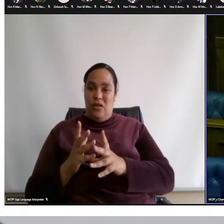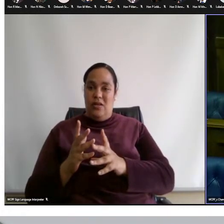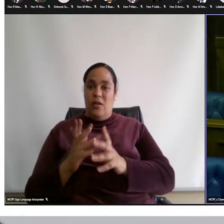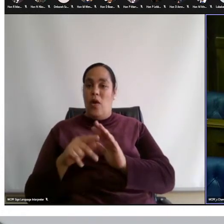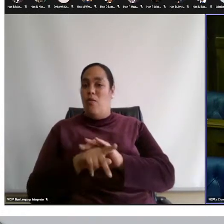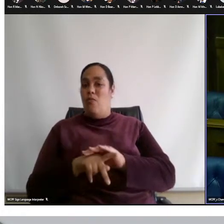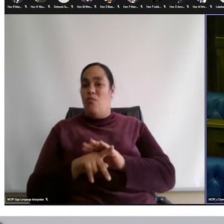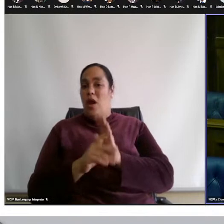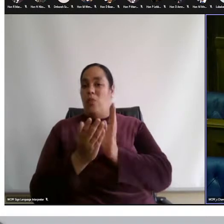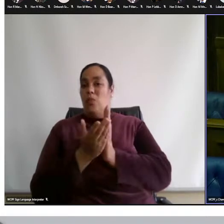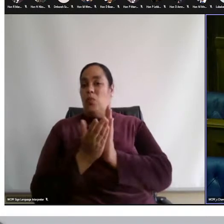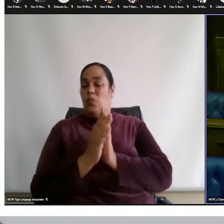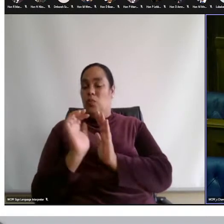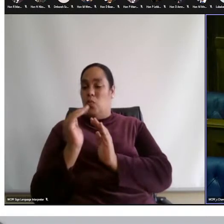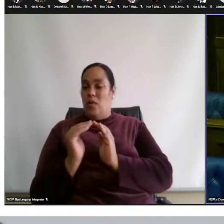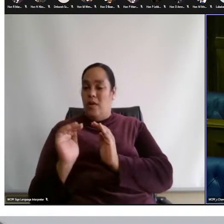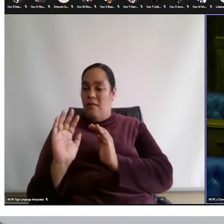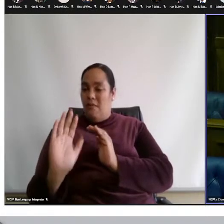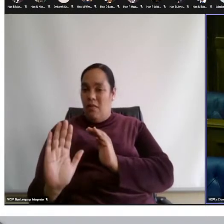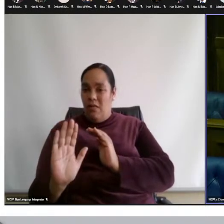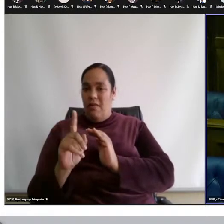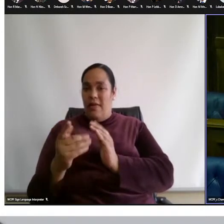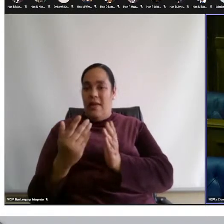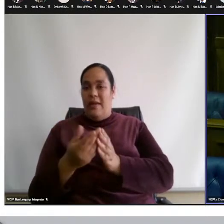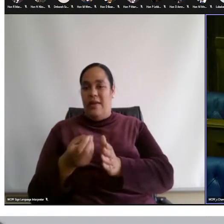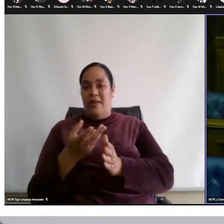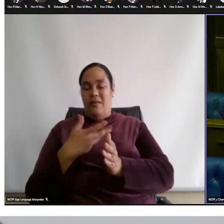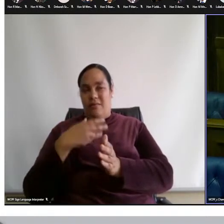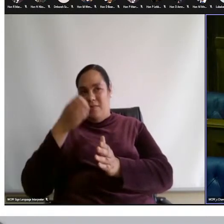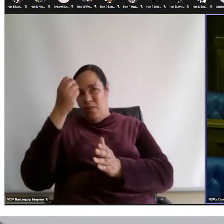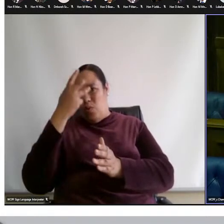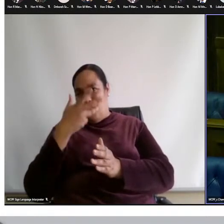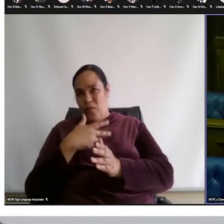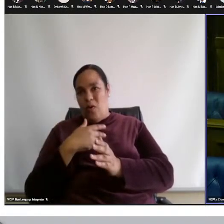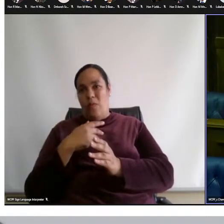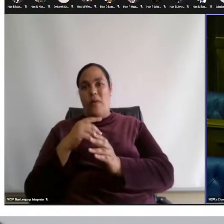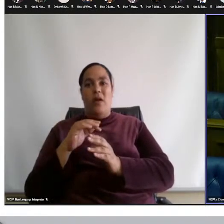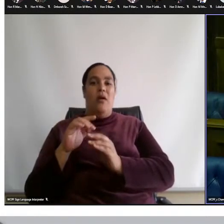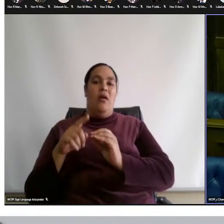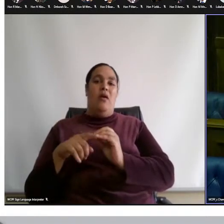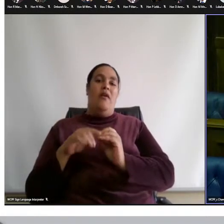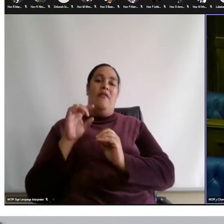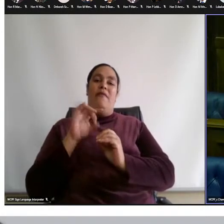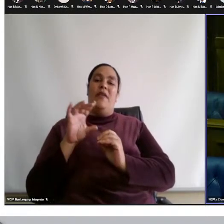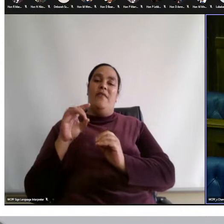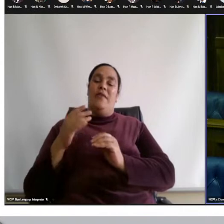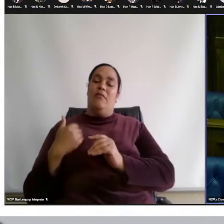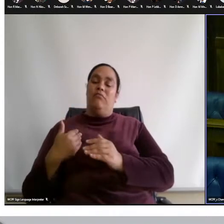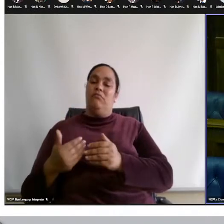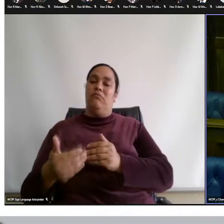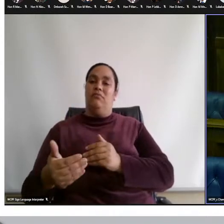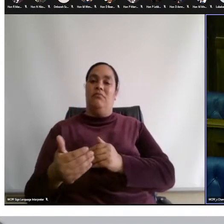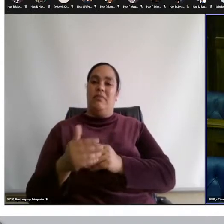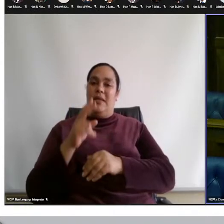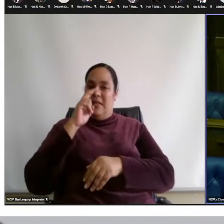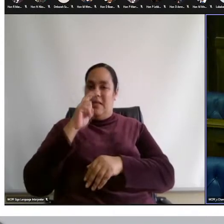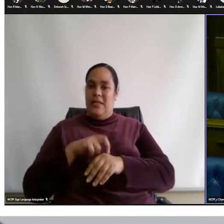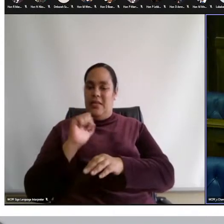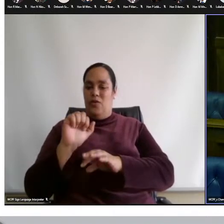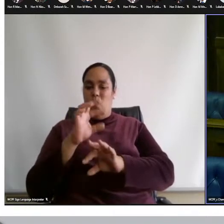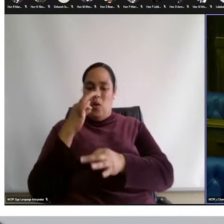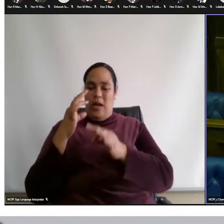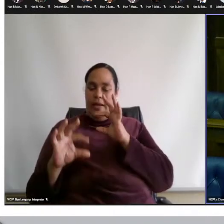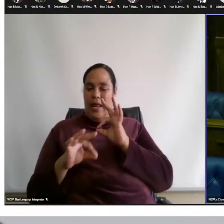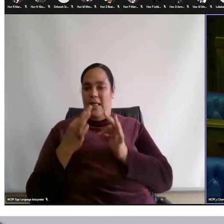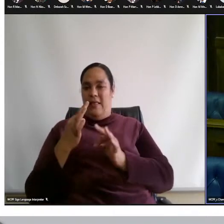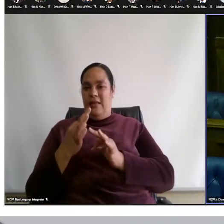school level, could give us an indication of to what extent the needs analysis is